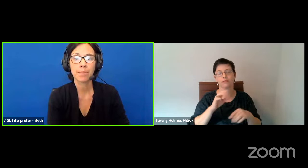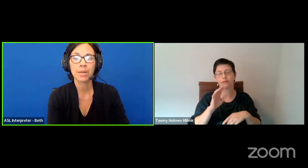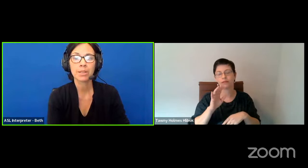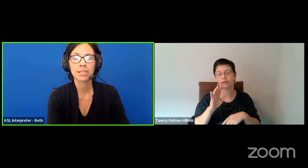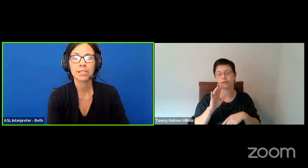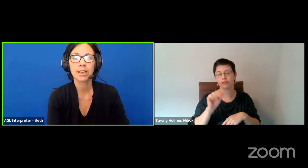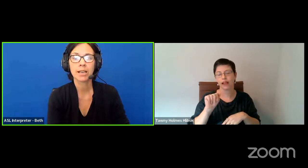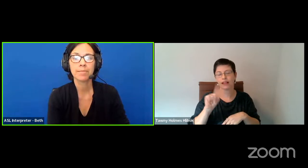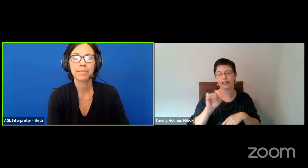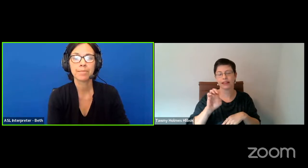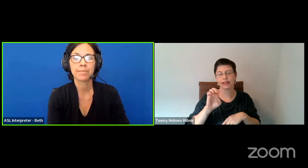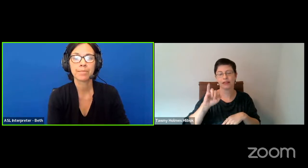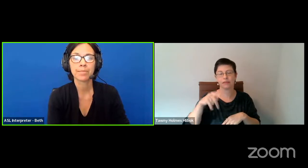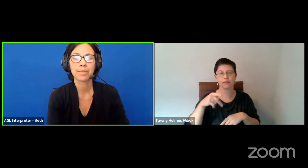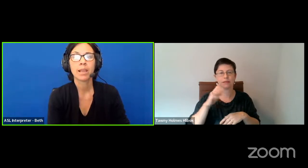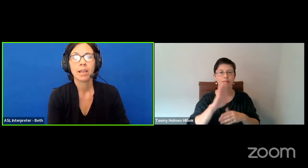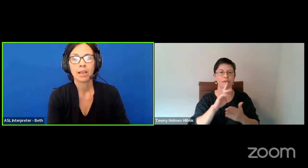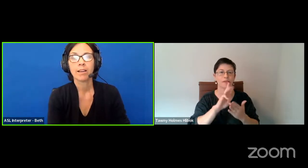the numbers